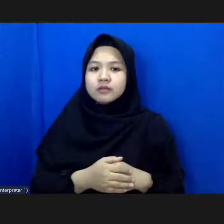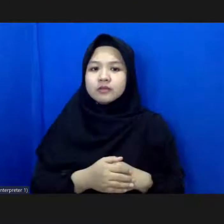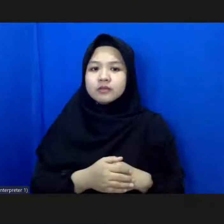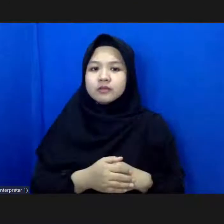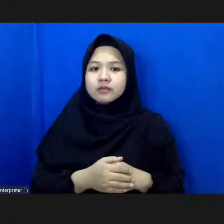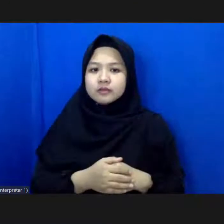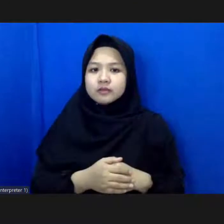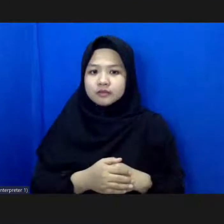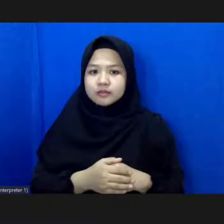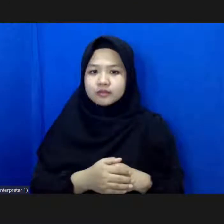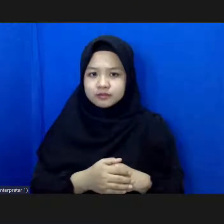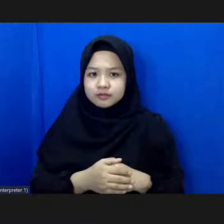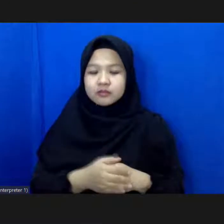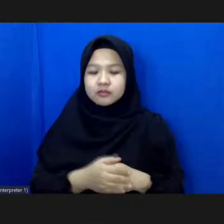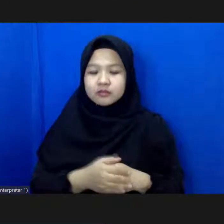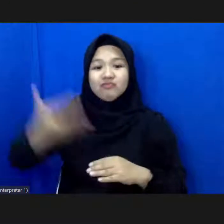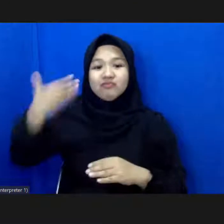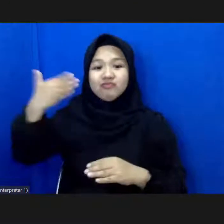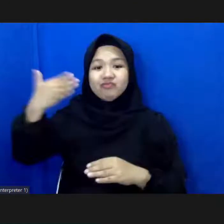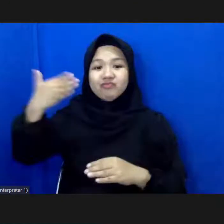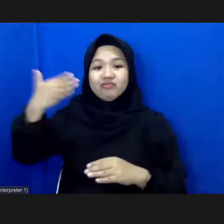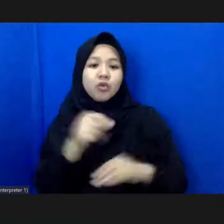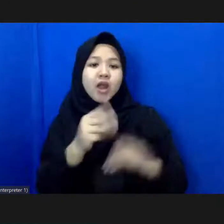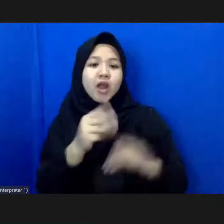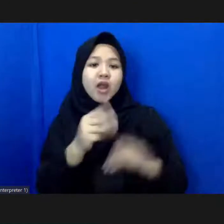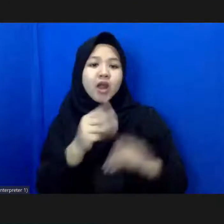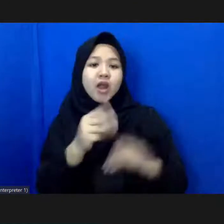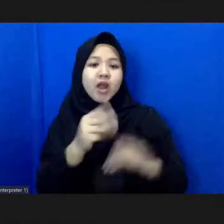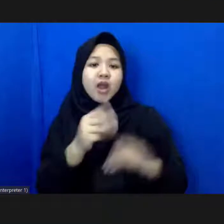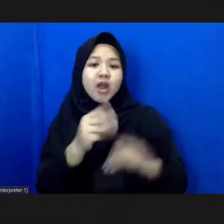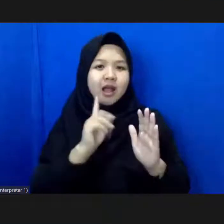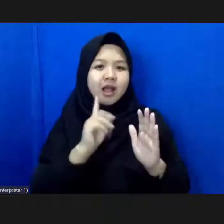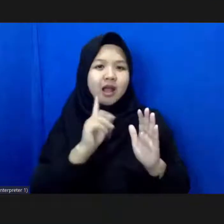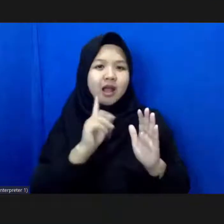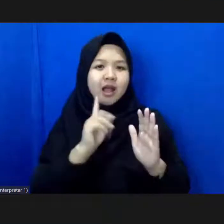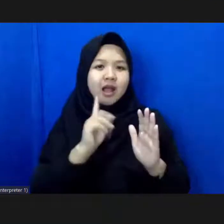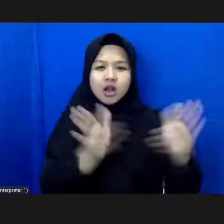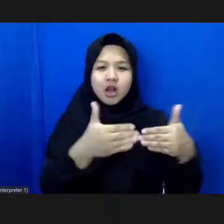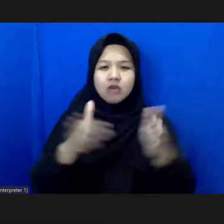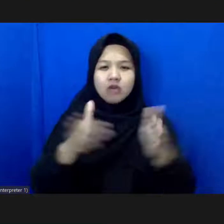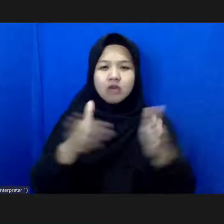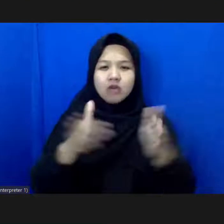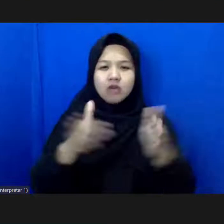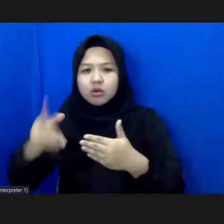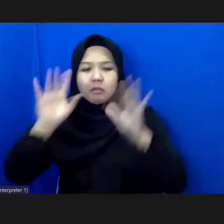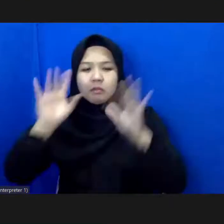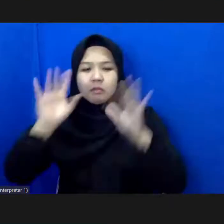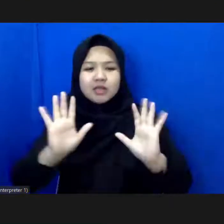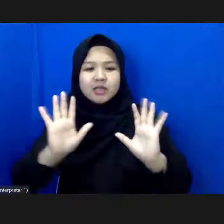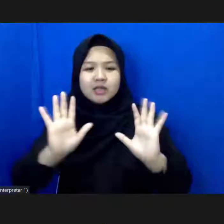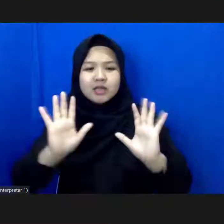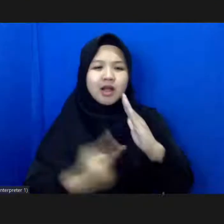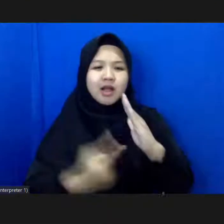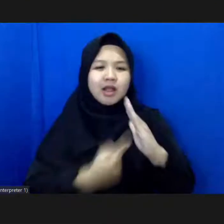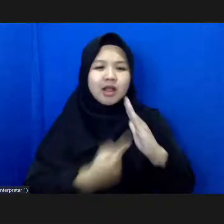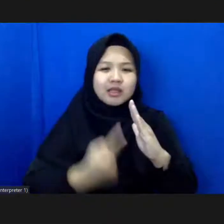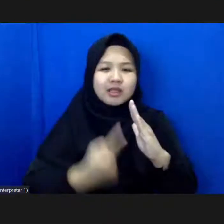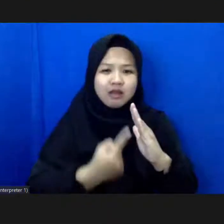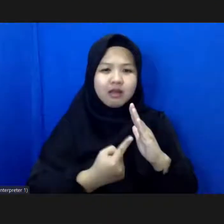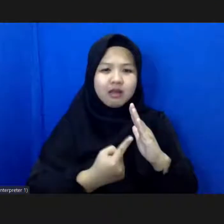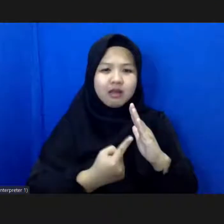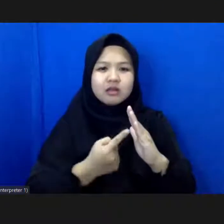we started March with our different quarantines and lockdown, the people and community have